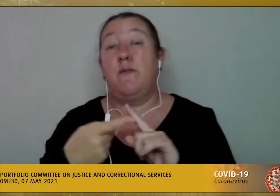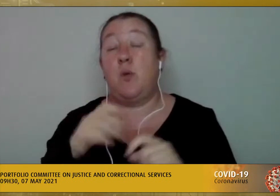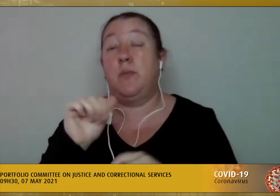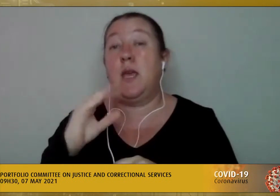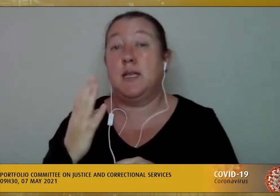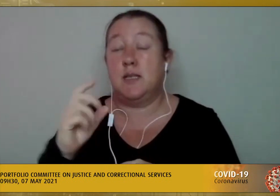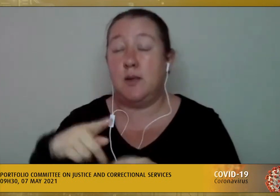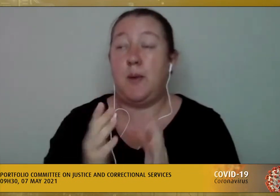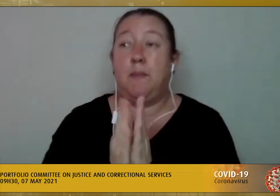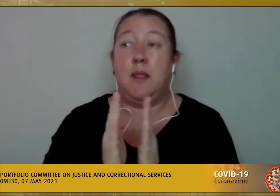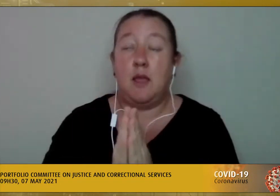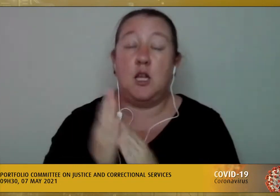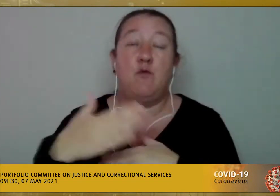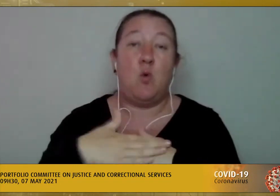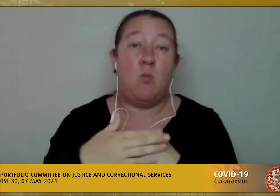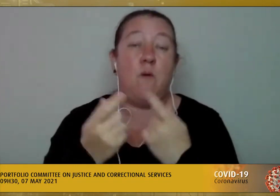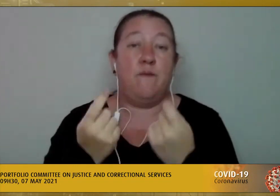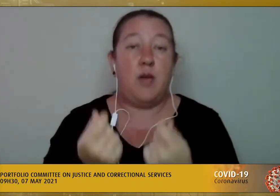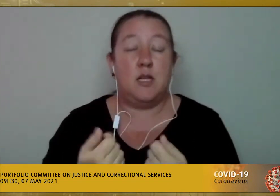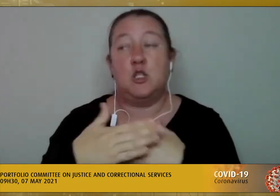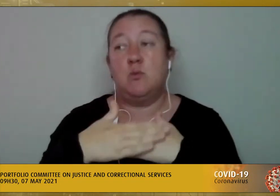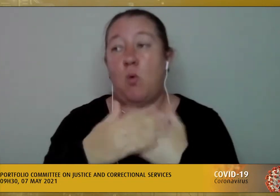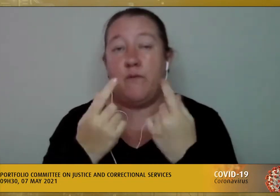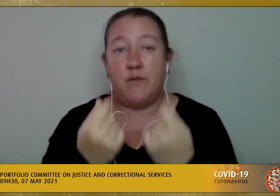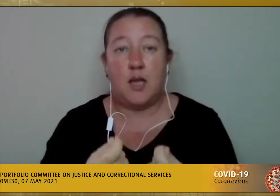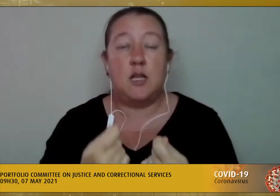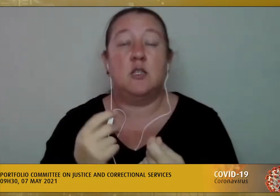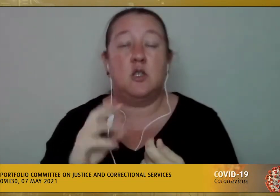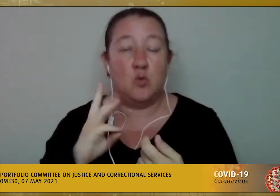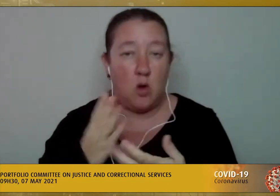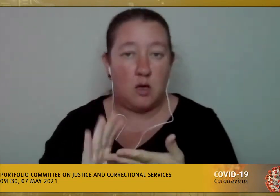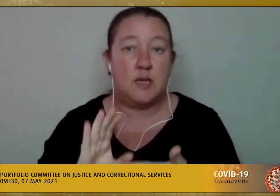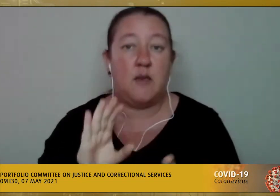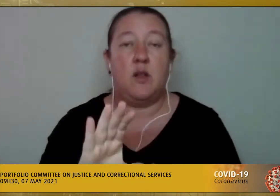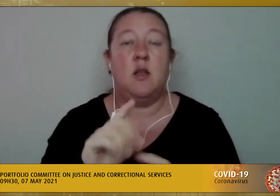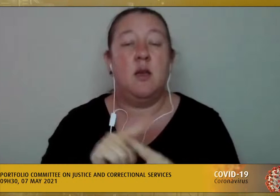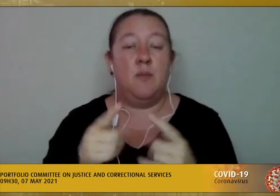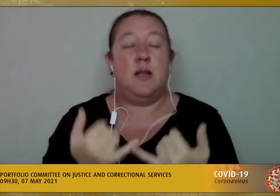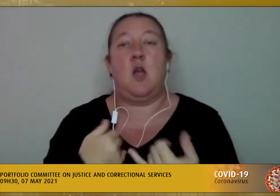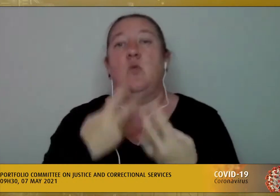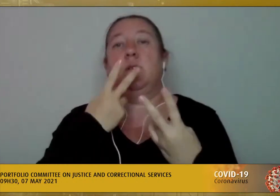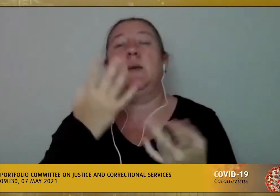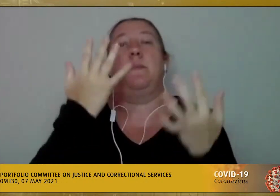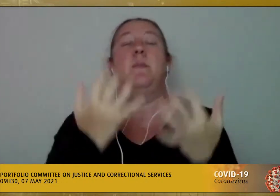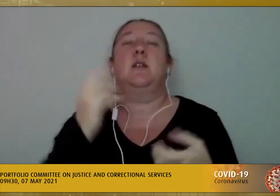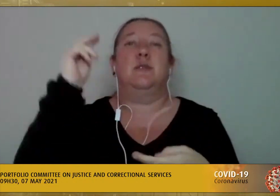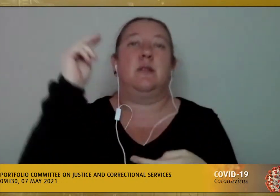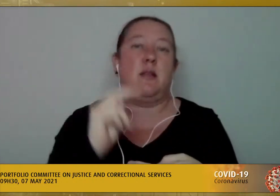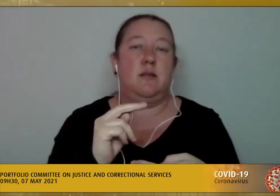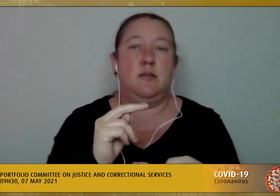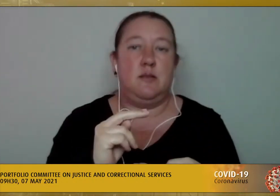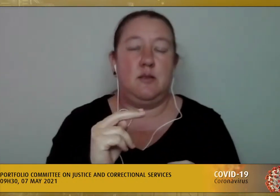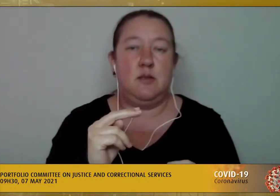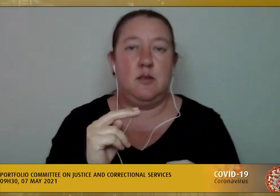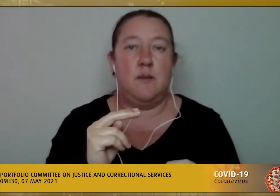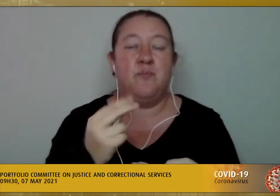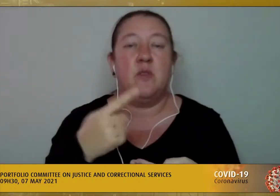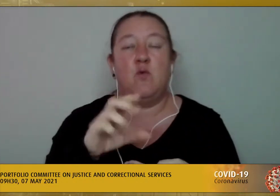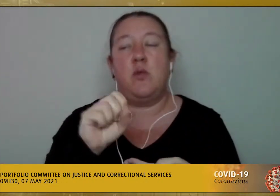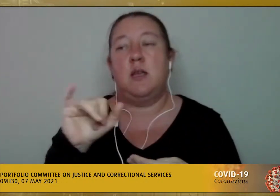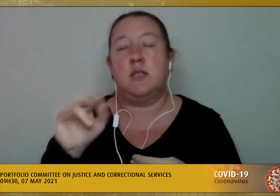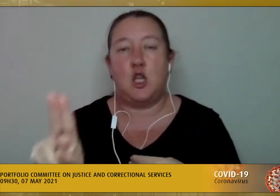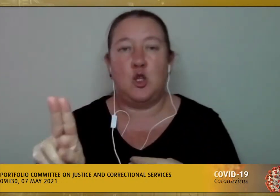leading for more finances more finances were given but now we see budget cuts for the